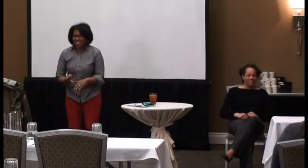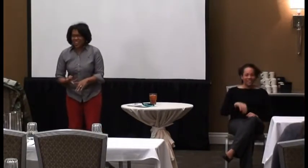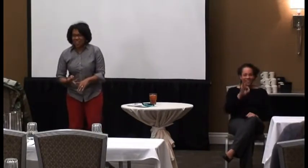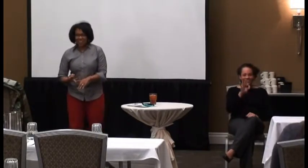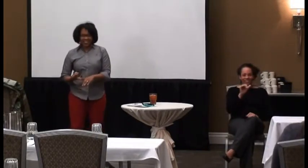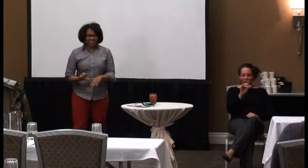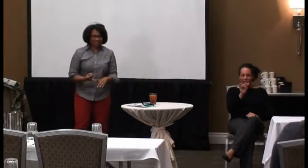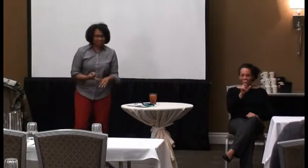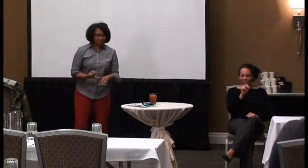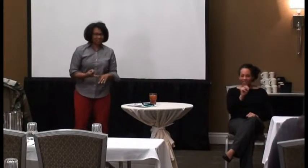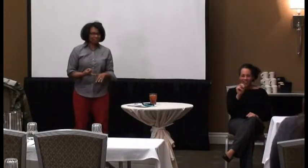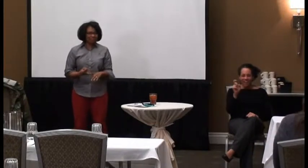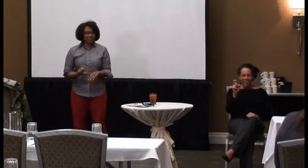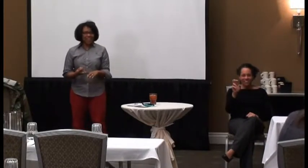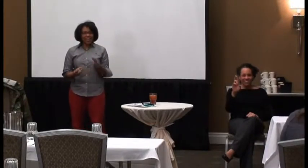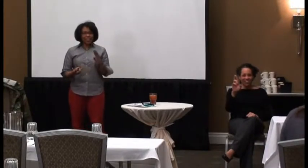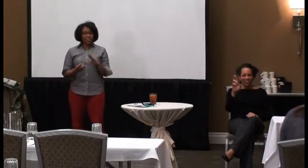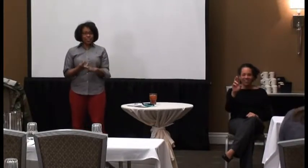Focalin XR,